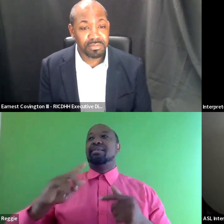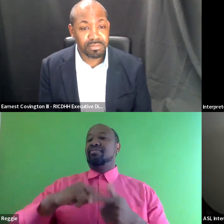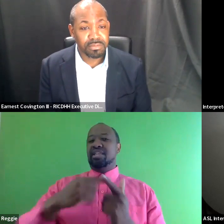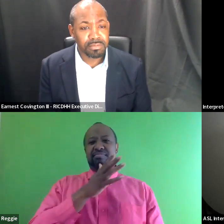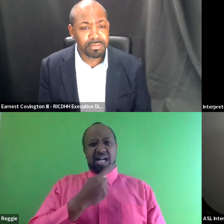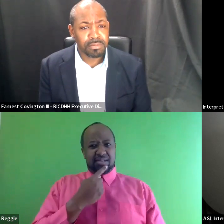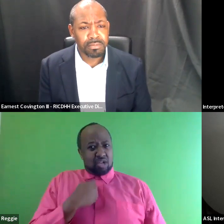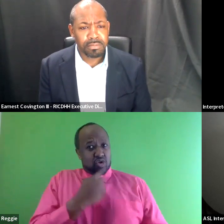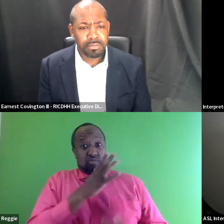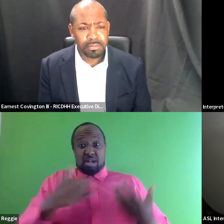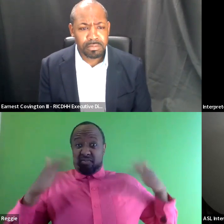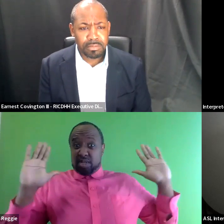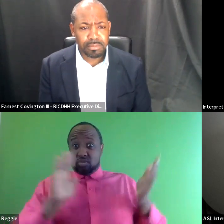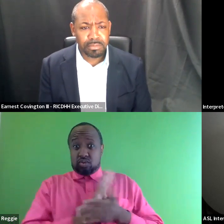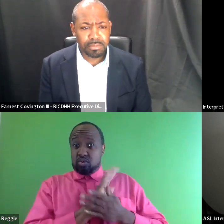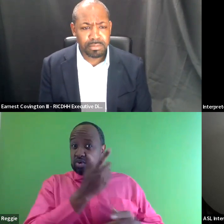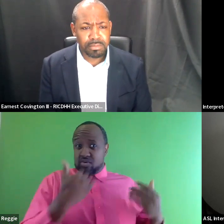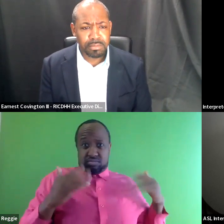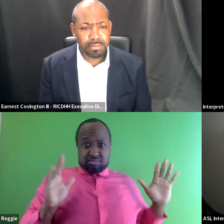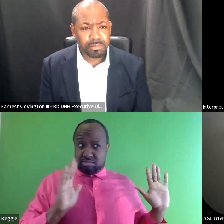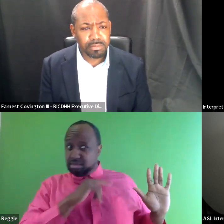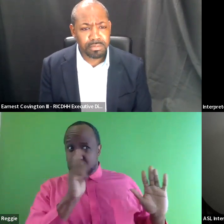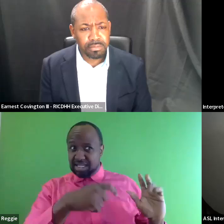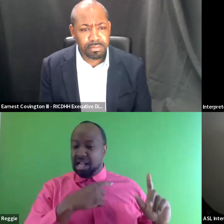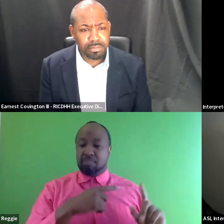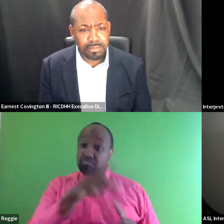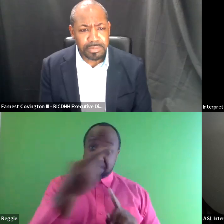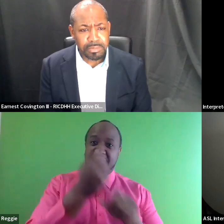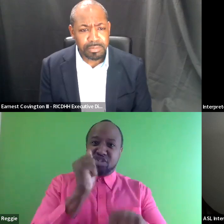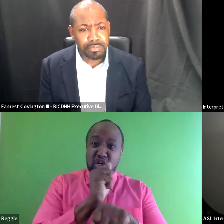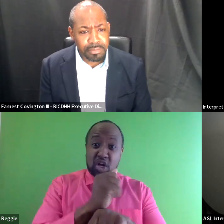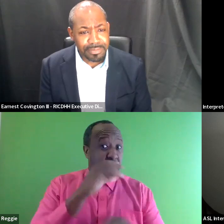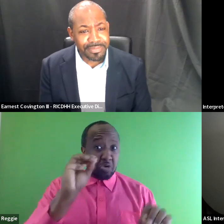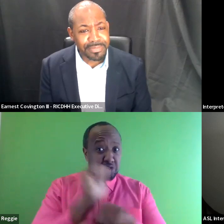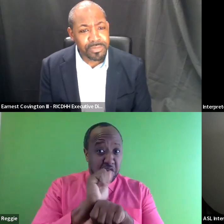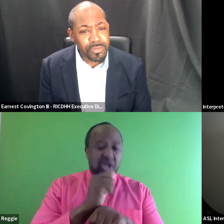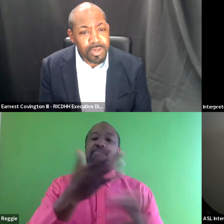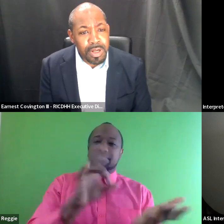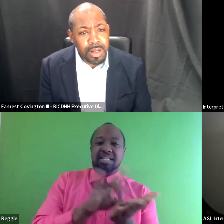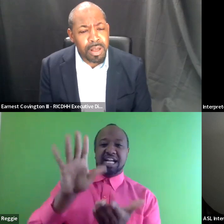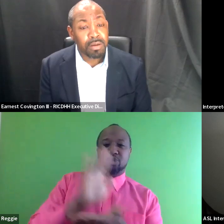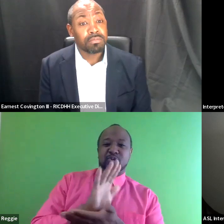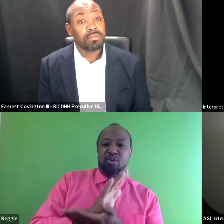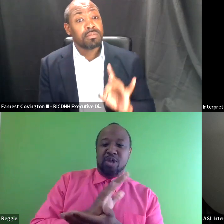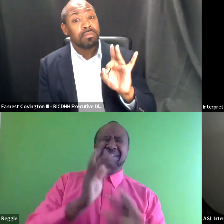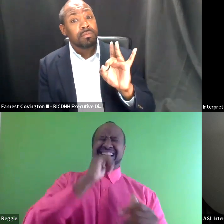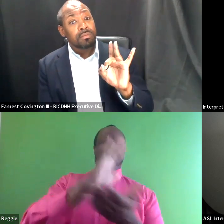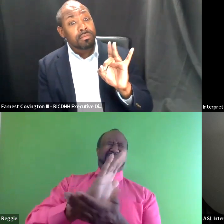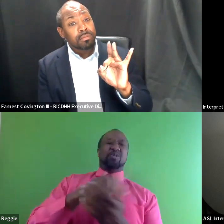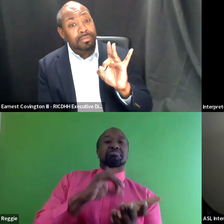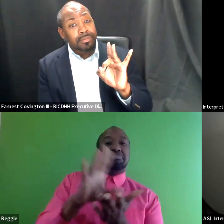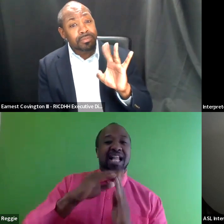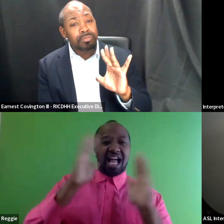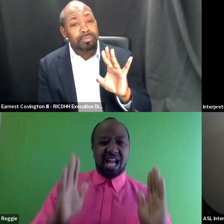my hood, if you will, try to get connections, and I didn't know what to do. Looking for a job was